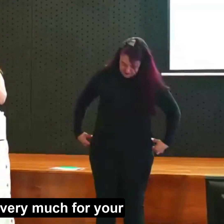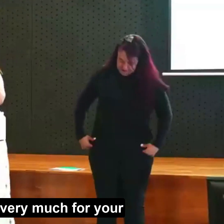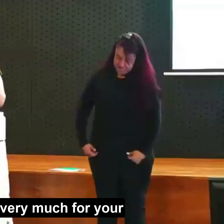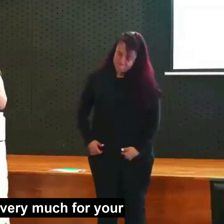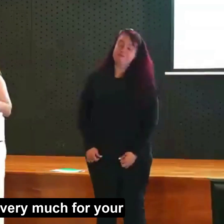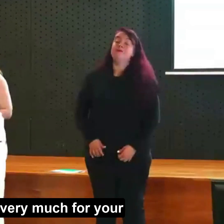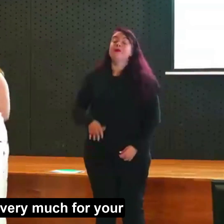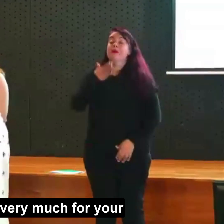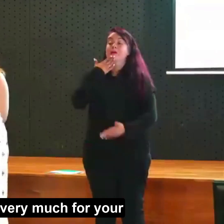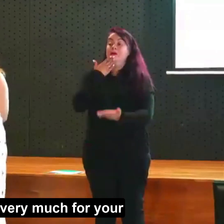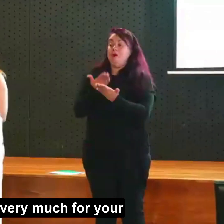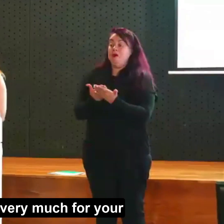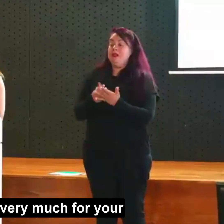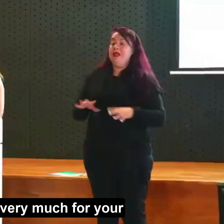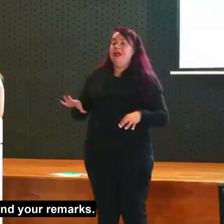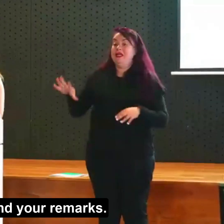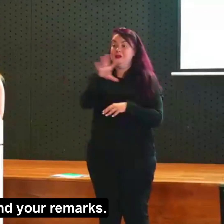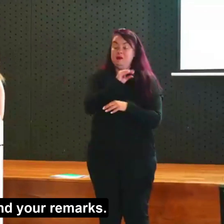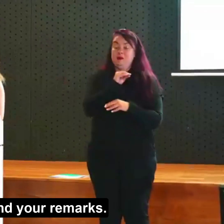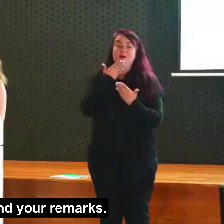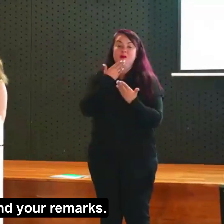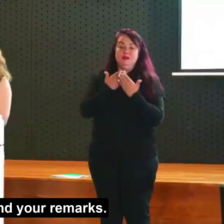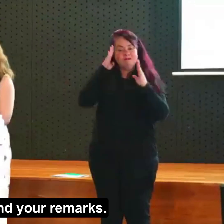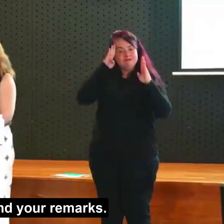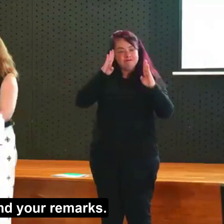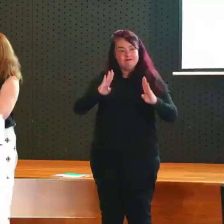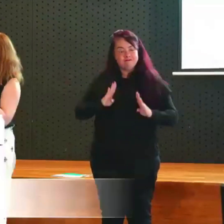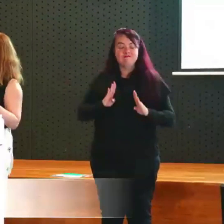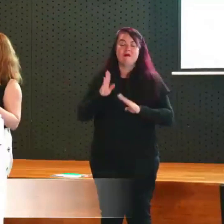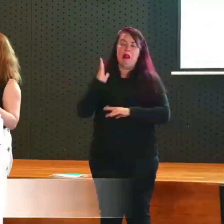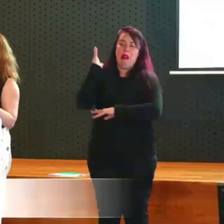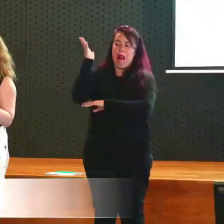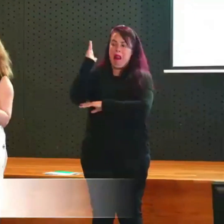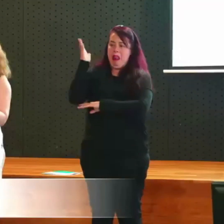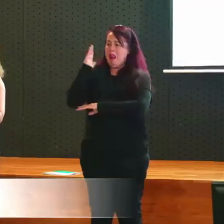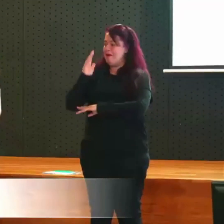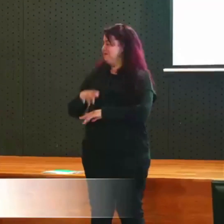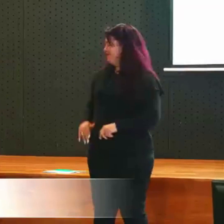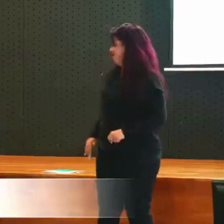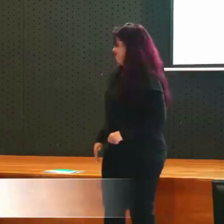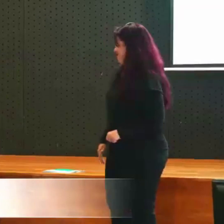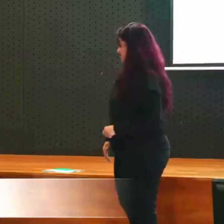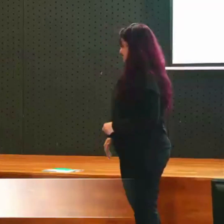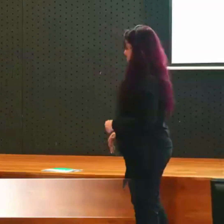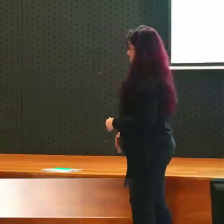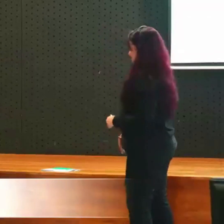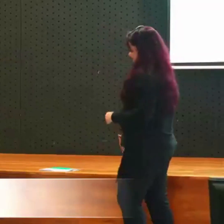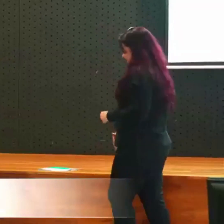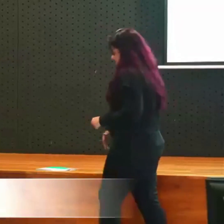Thank you very much for your words and your remarks.